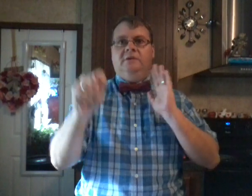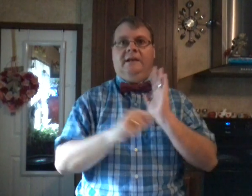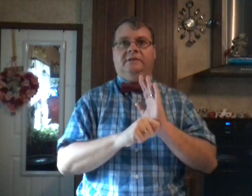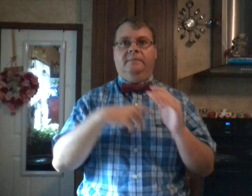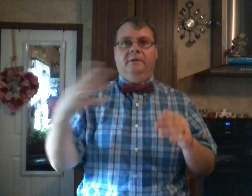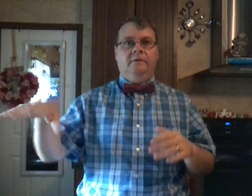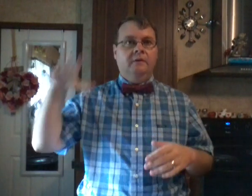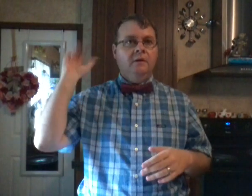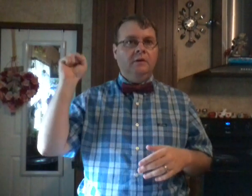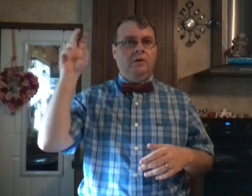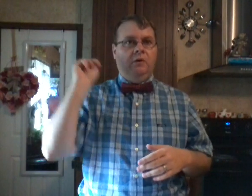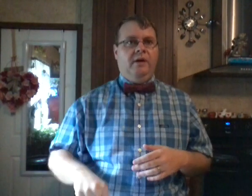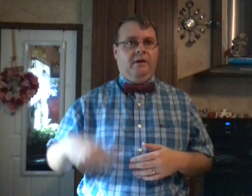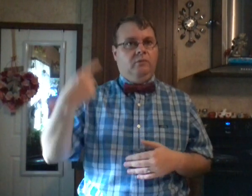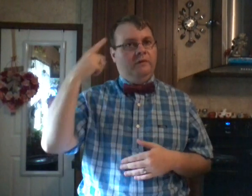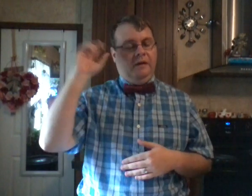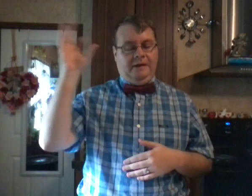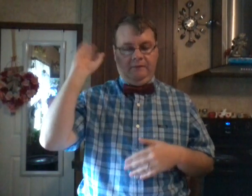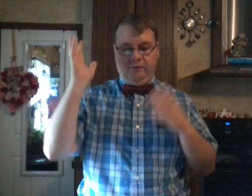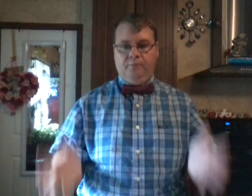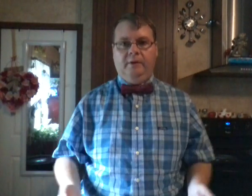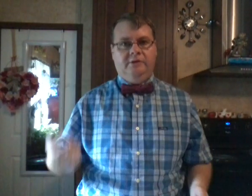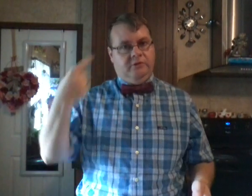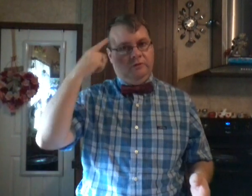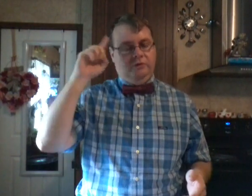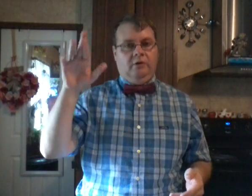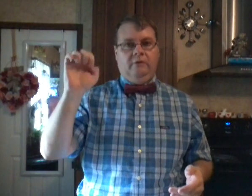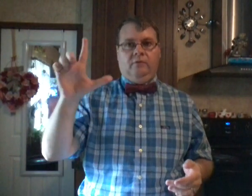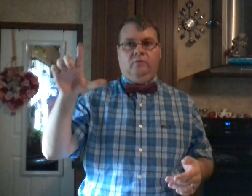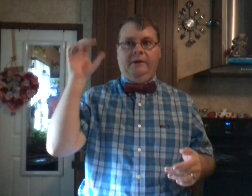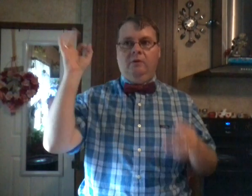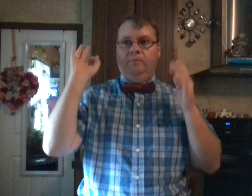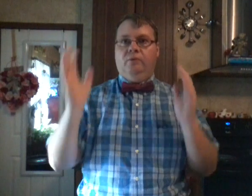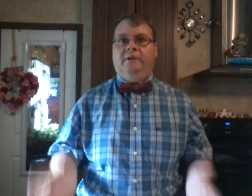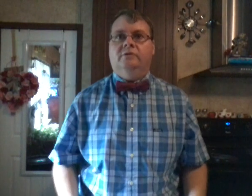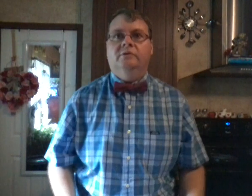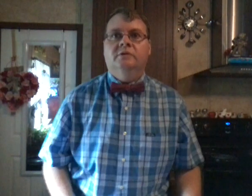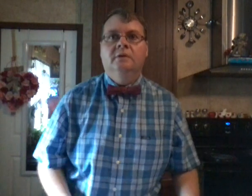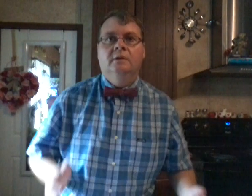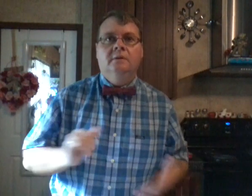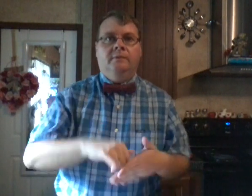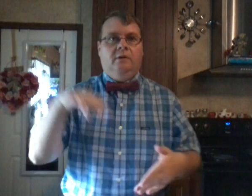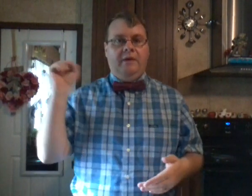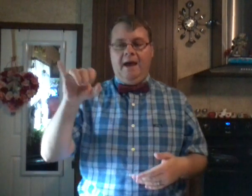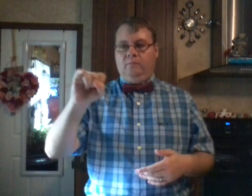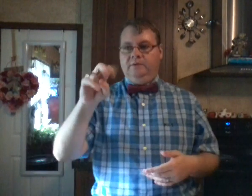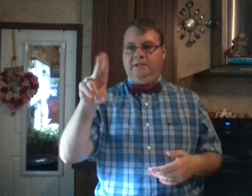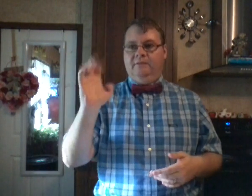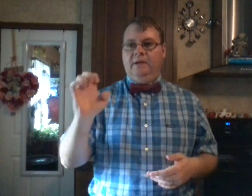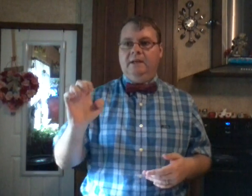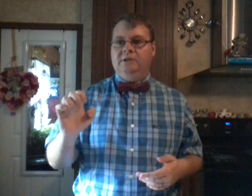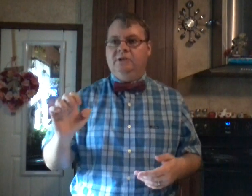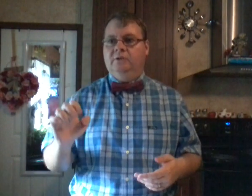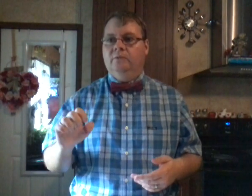Testament, you know, there was a need for preachers, you know, for real preachers. You know, that was even an issue.